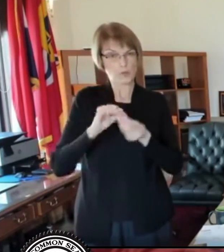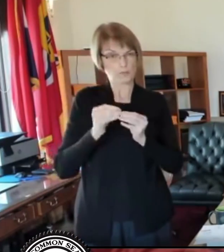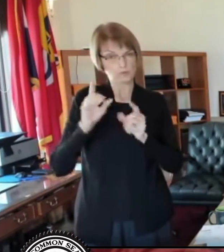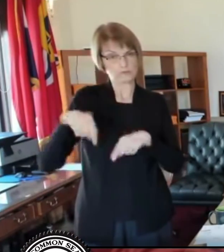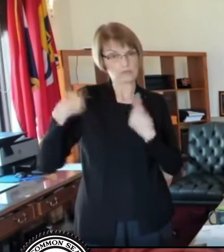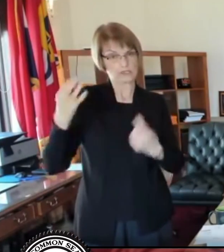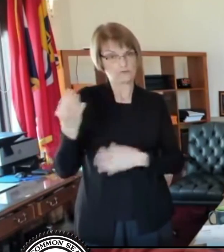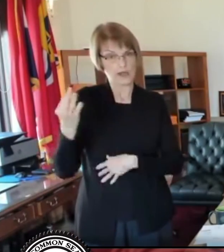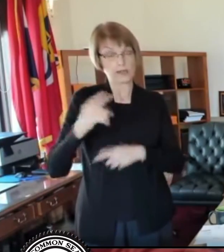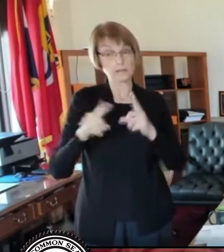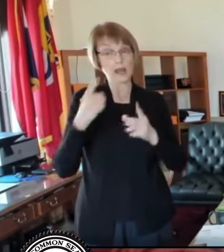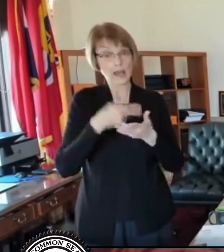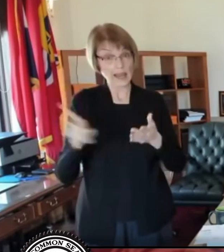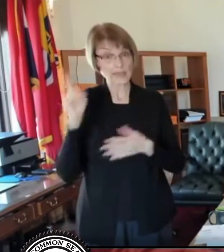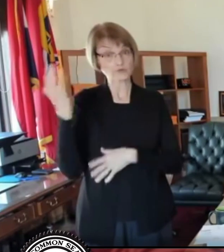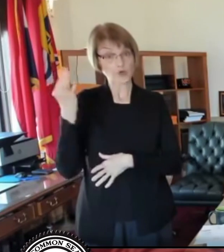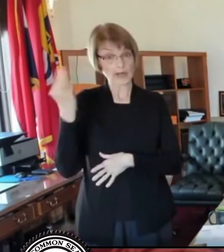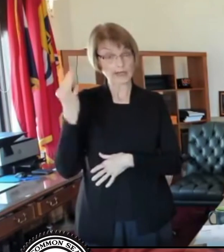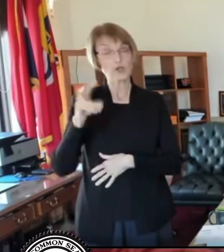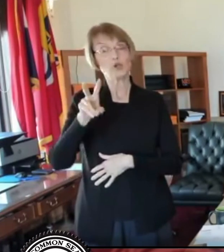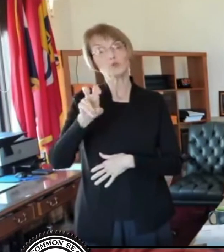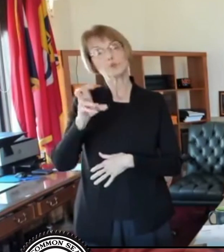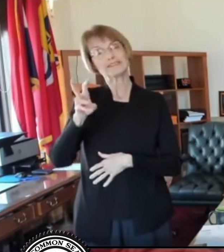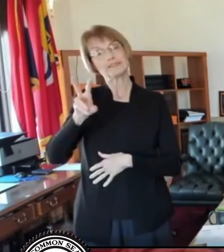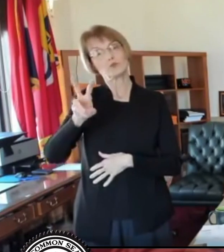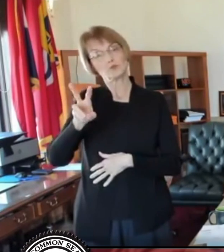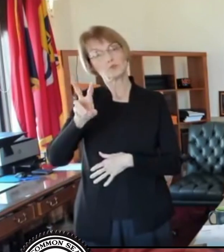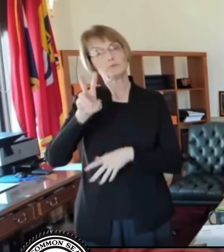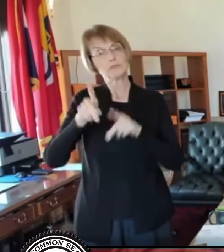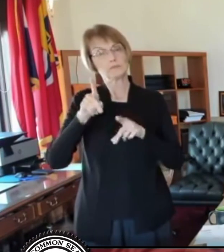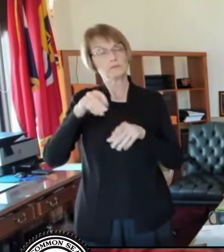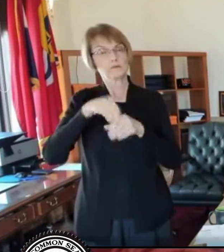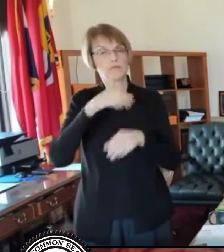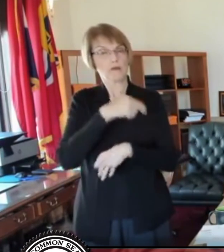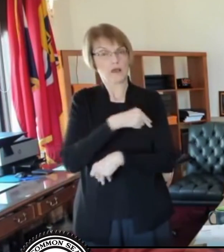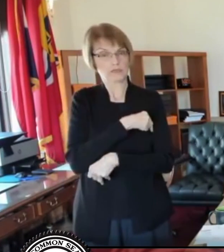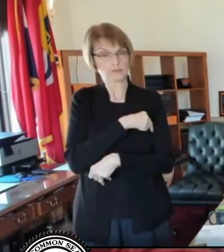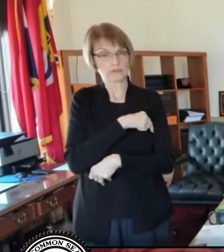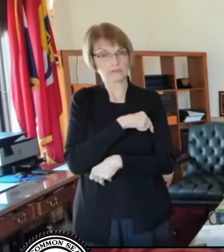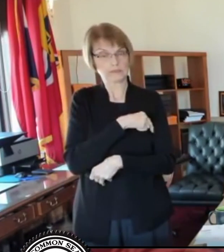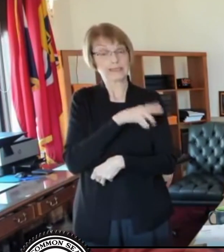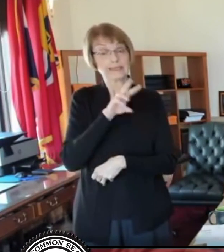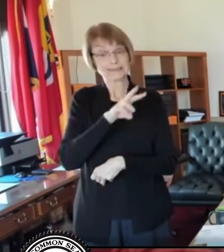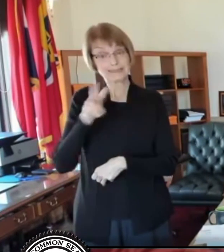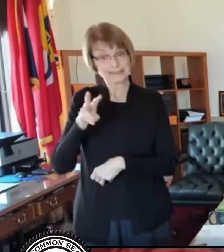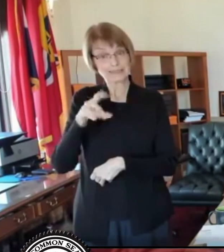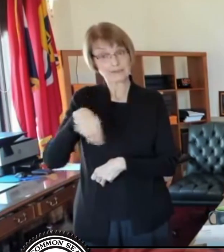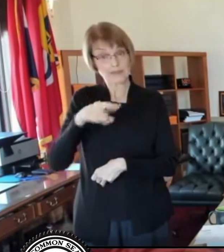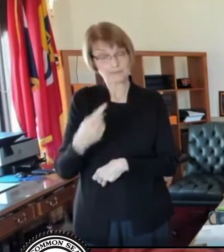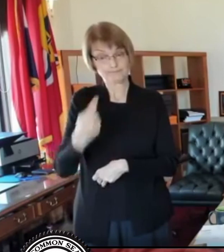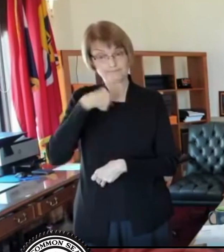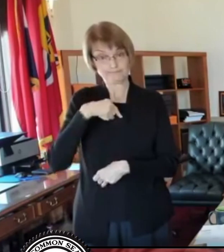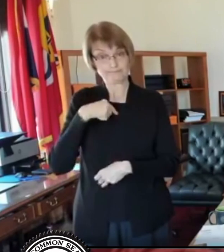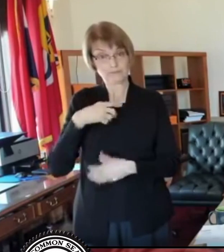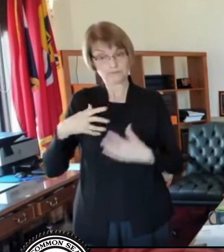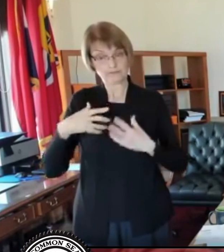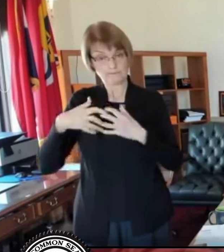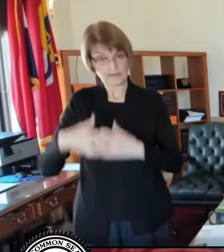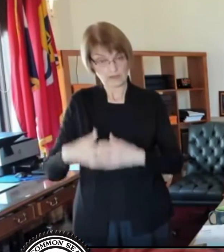but on Friday it was 262 people in the hospital, 66 on ventilators, and